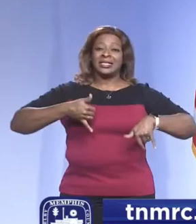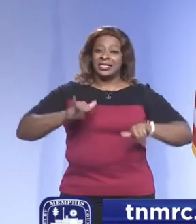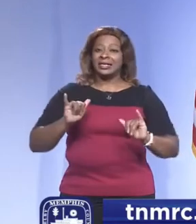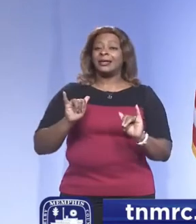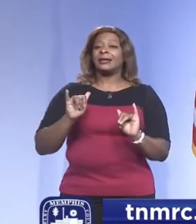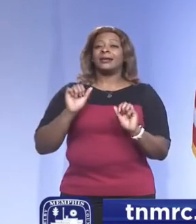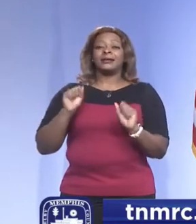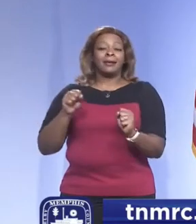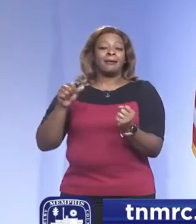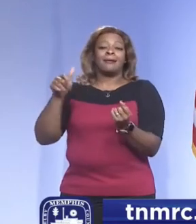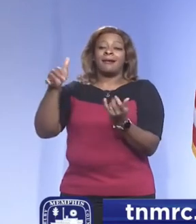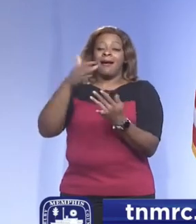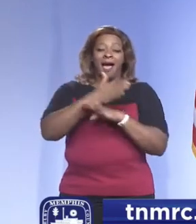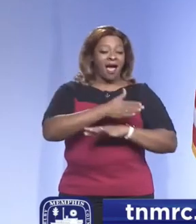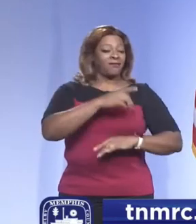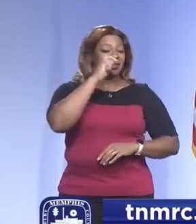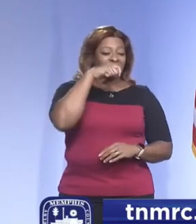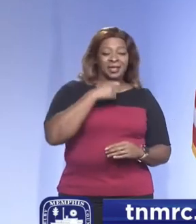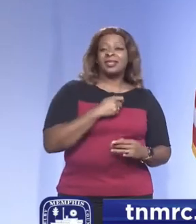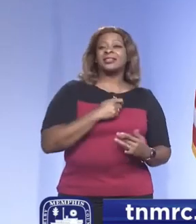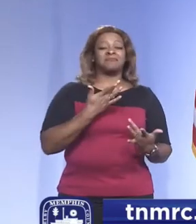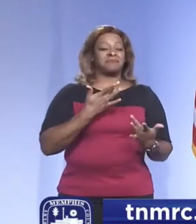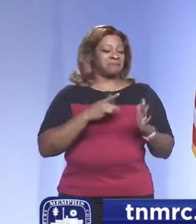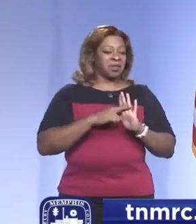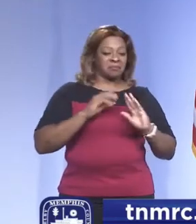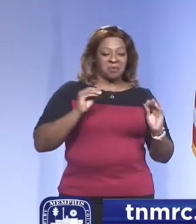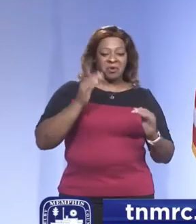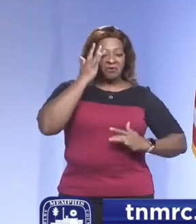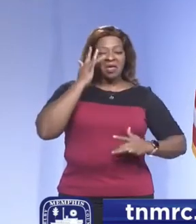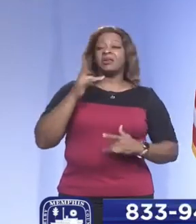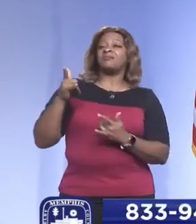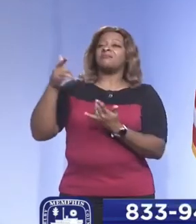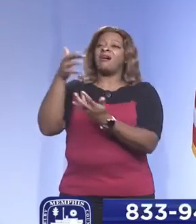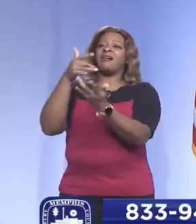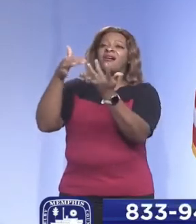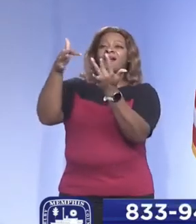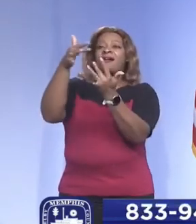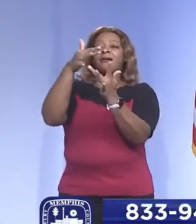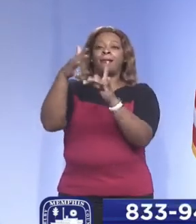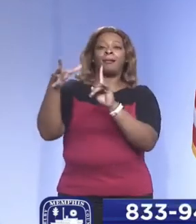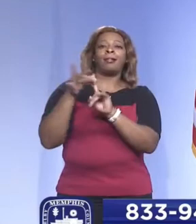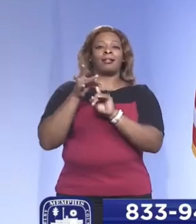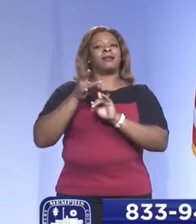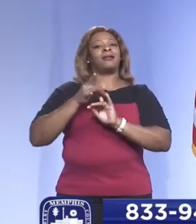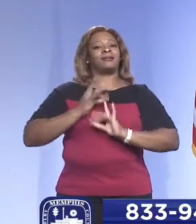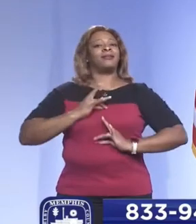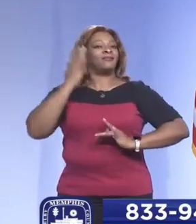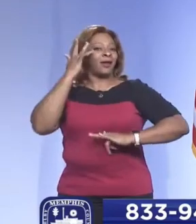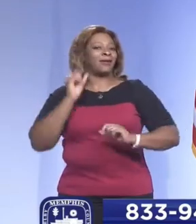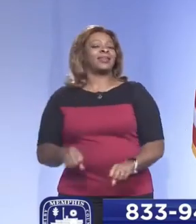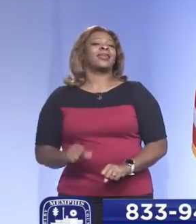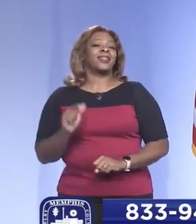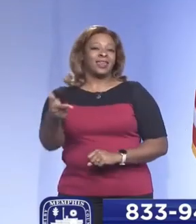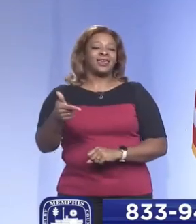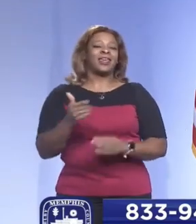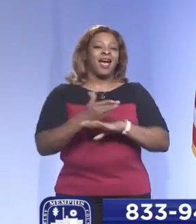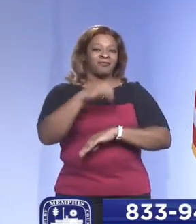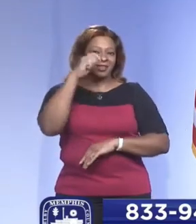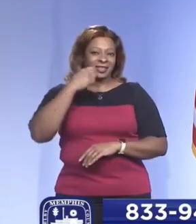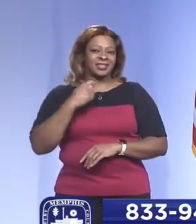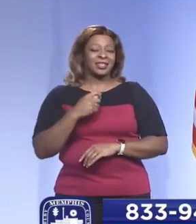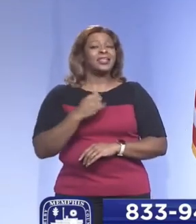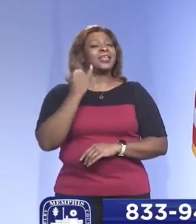and engage in some activity that expose you, that you can get infected. But the other thing about if you've